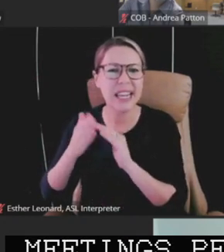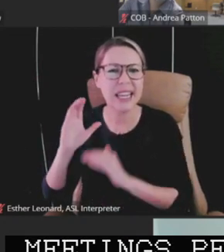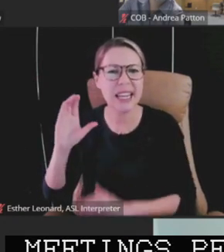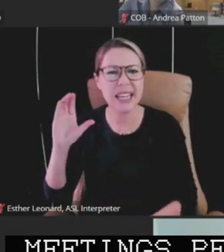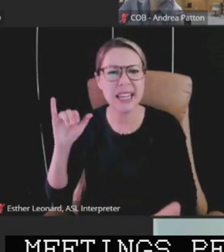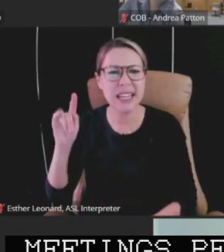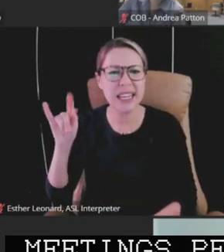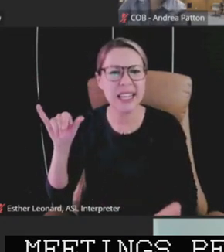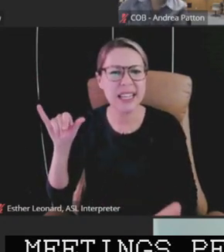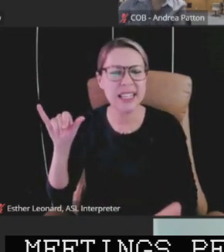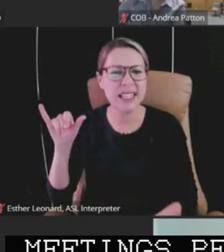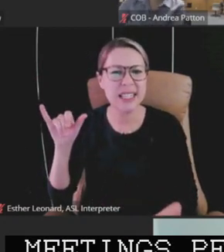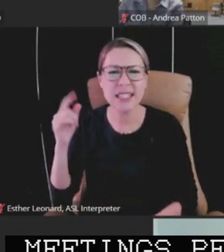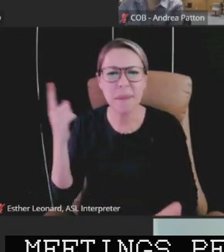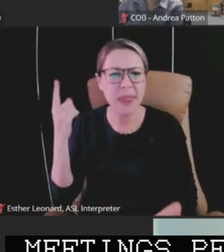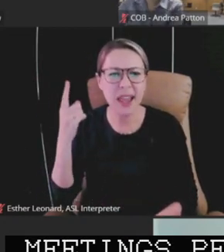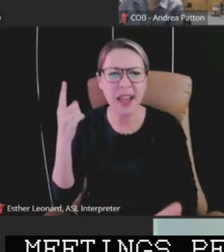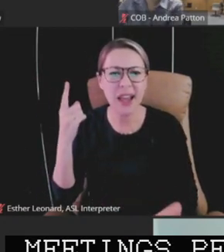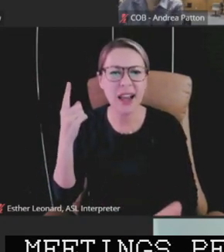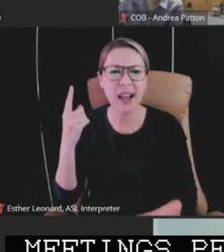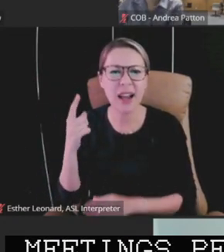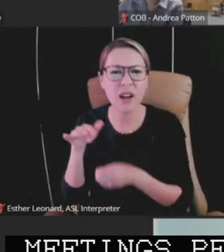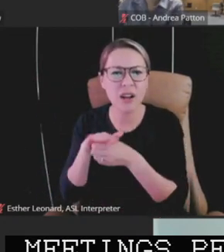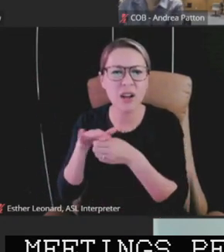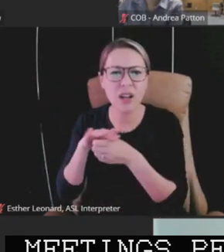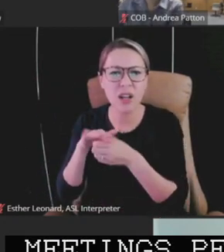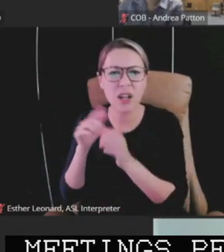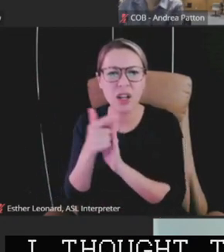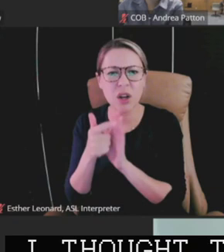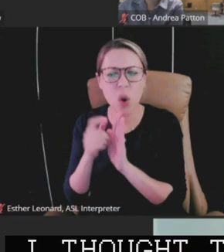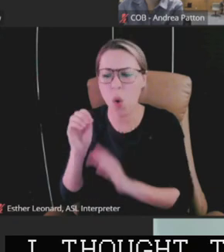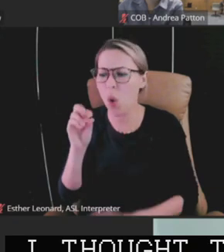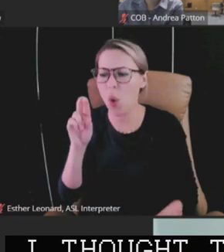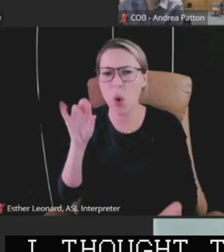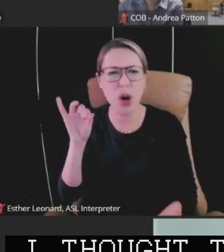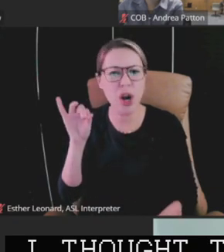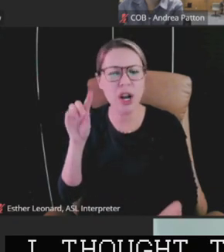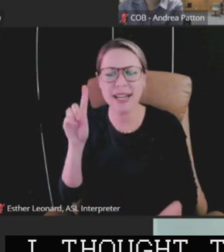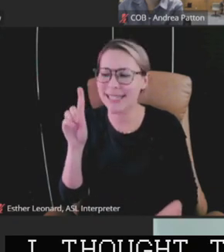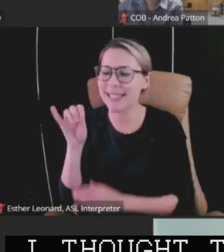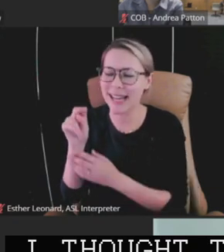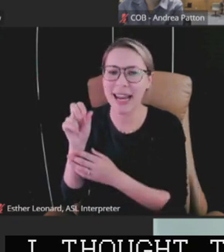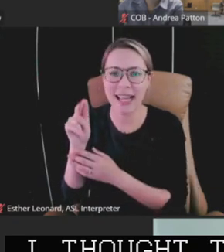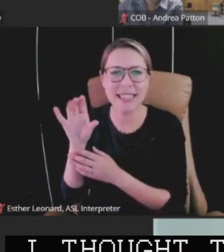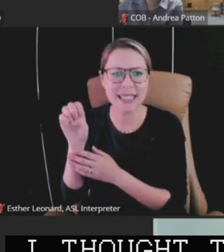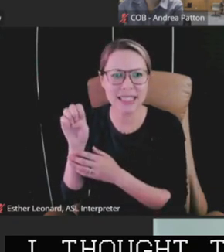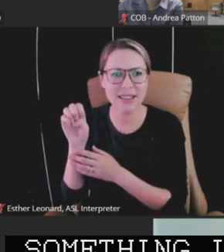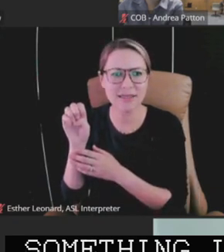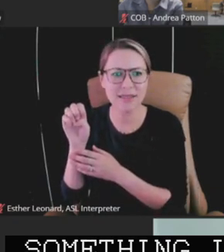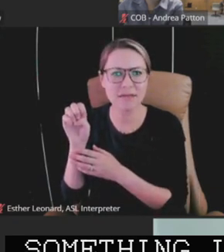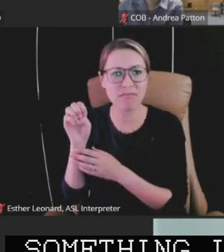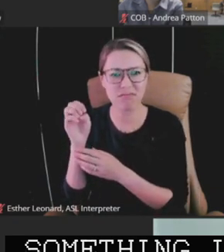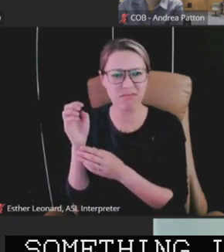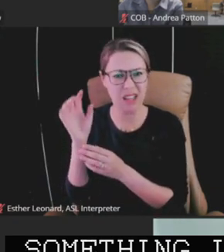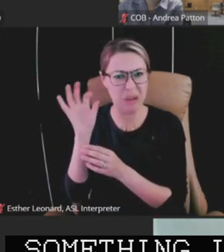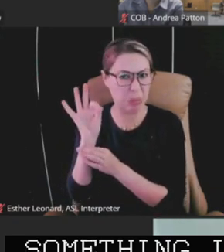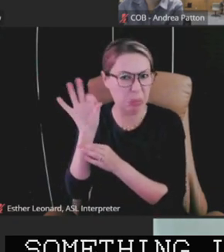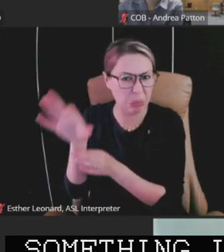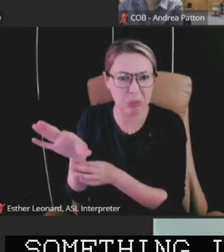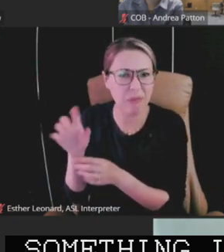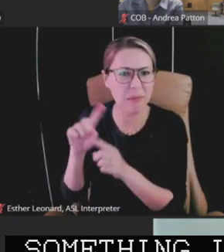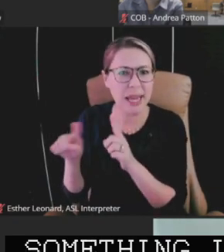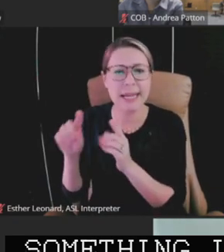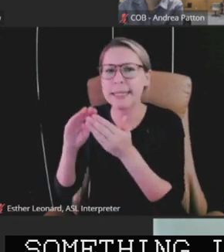there was something, an ordinance being floated, or the city was kind of in a different place. Am